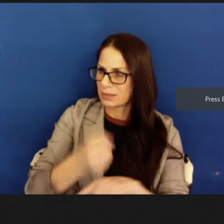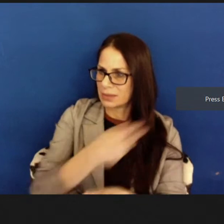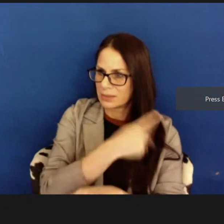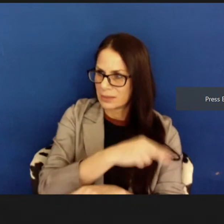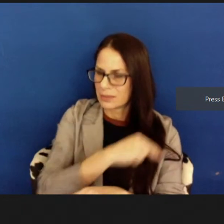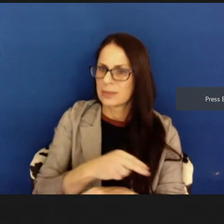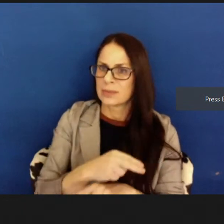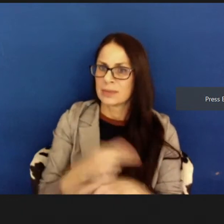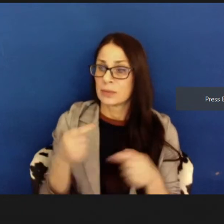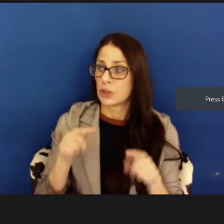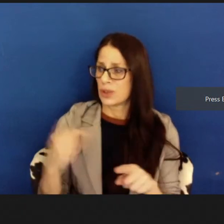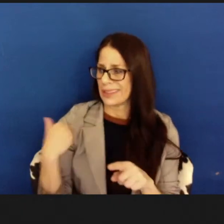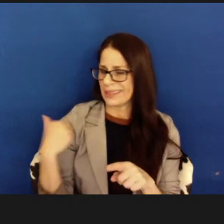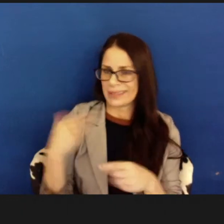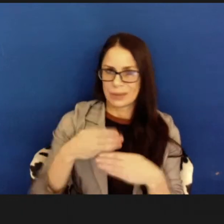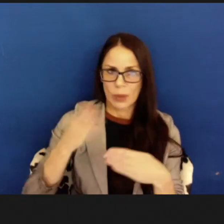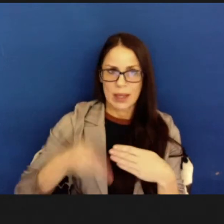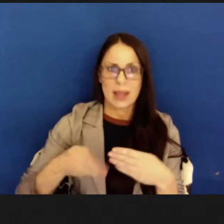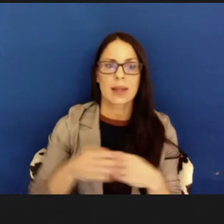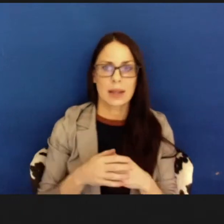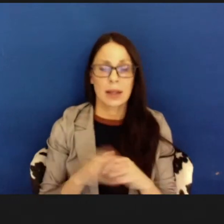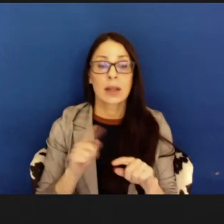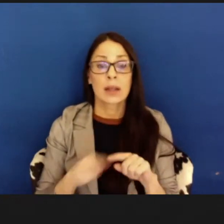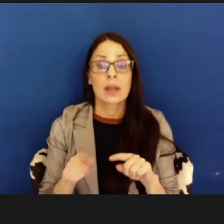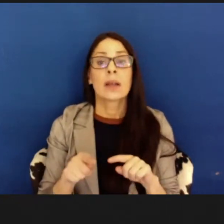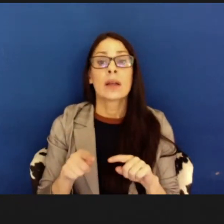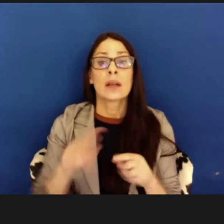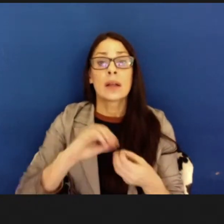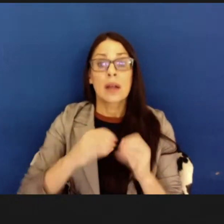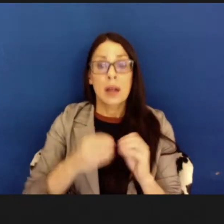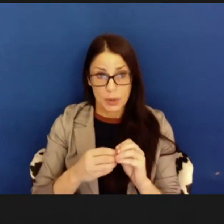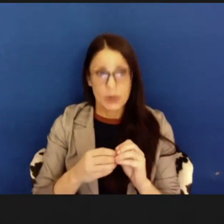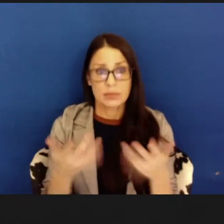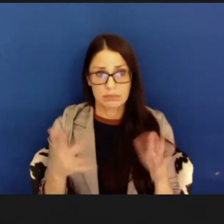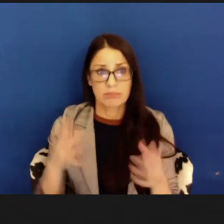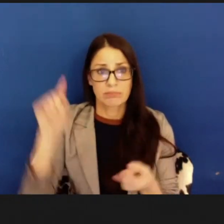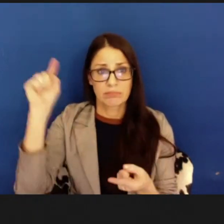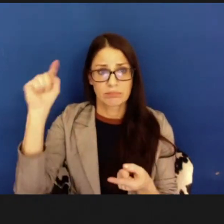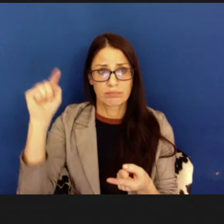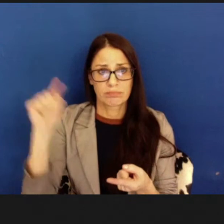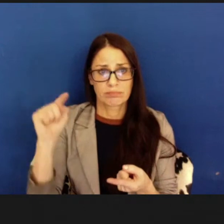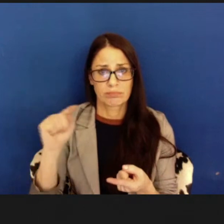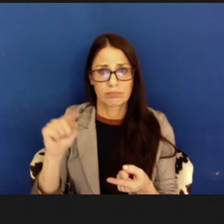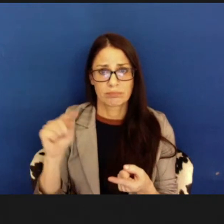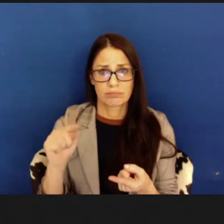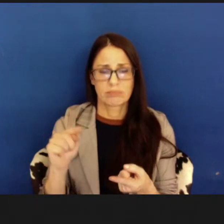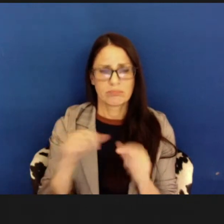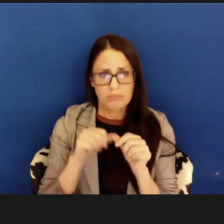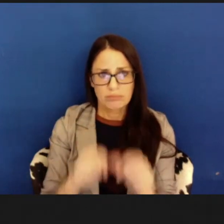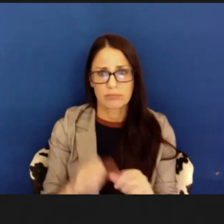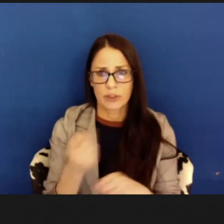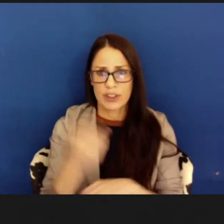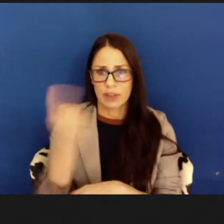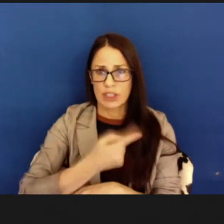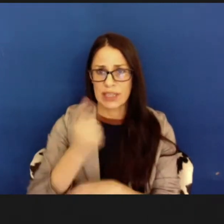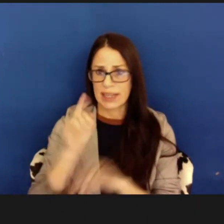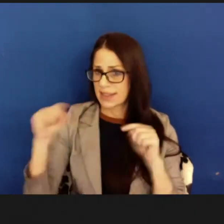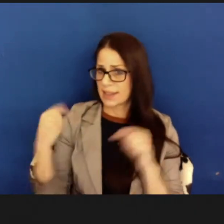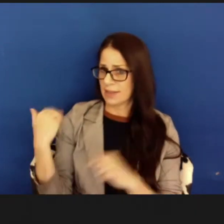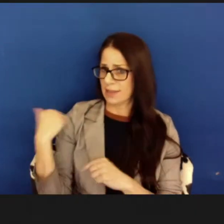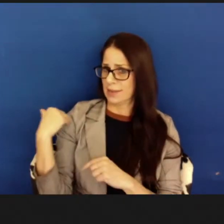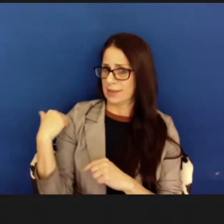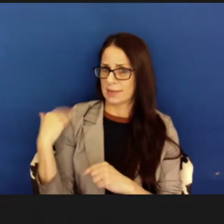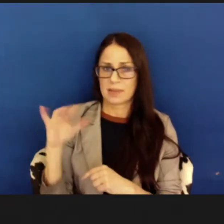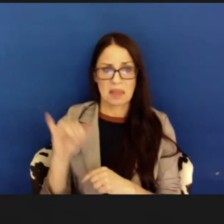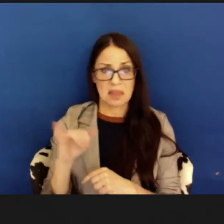the weekend, but numbers have come down for several days now since then. So I think that is reassuring. As I mentioned